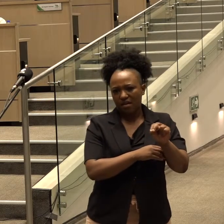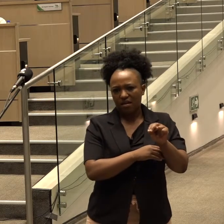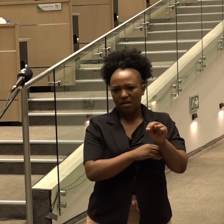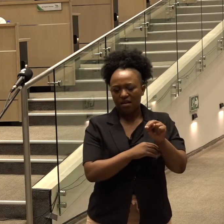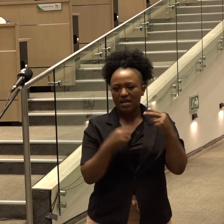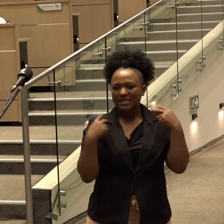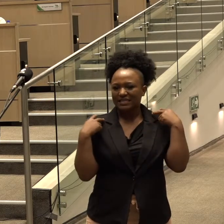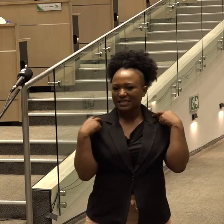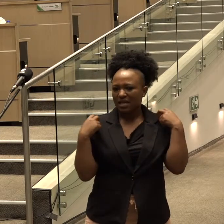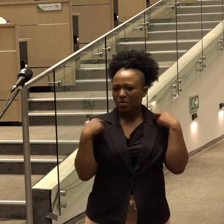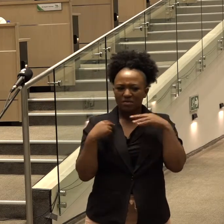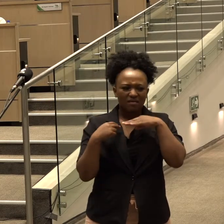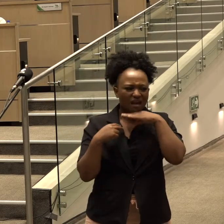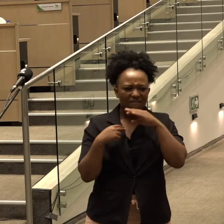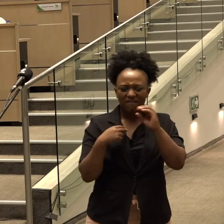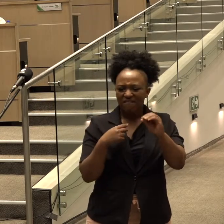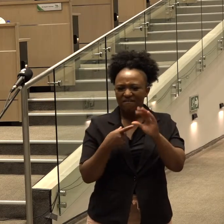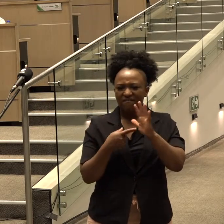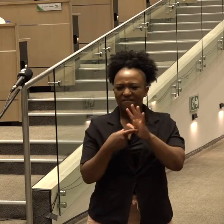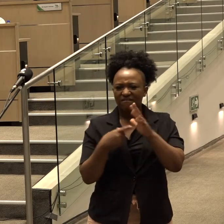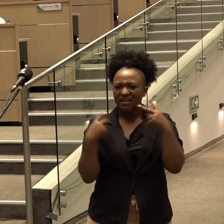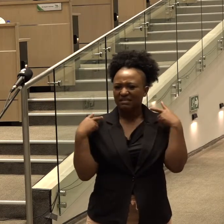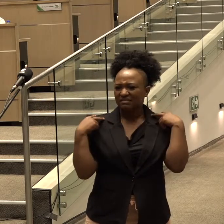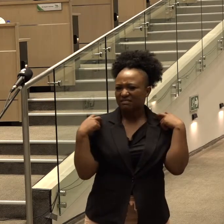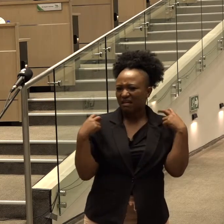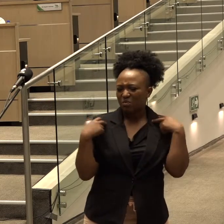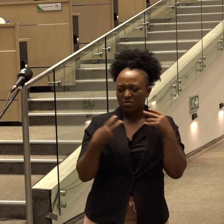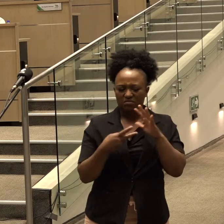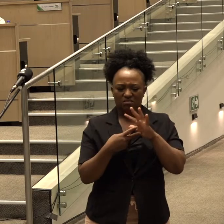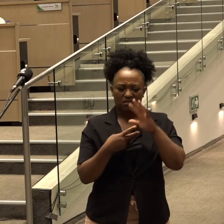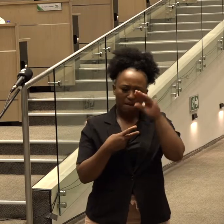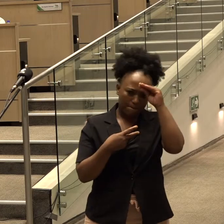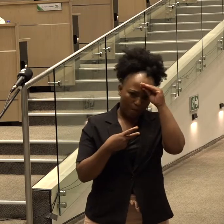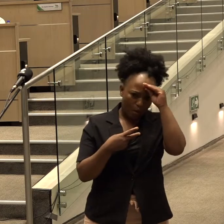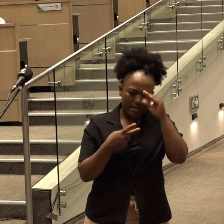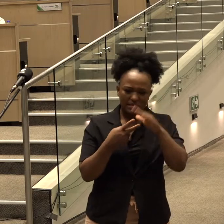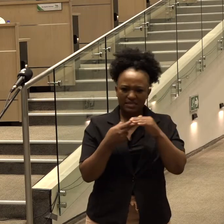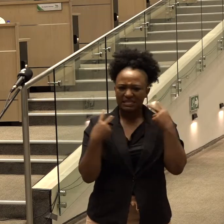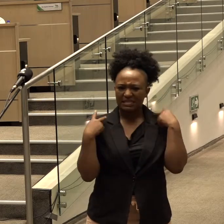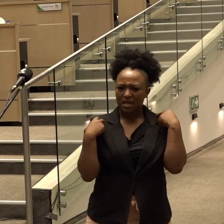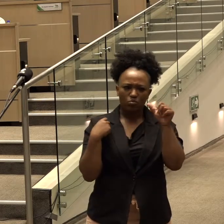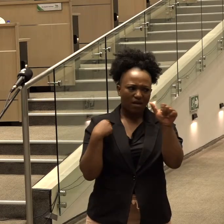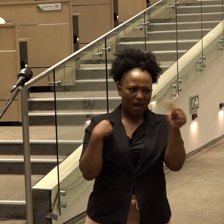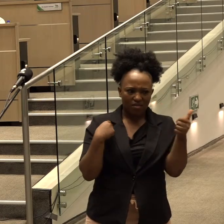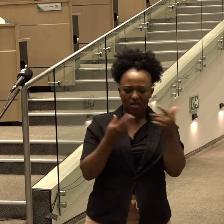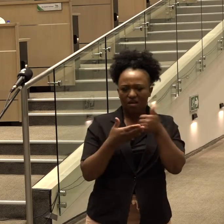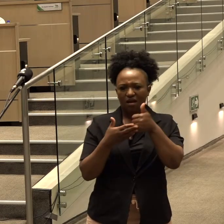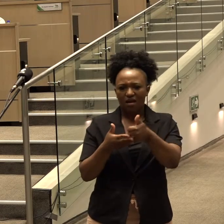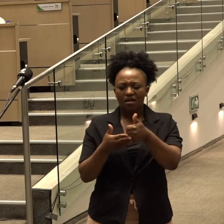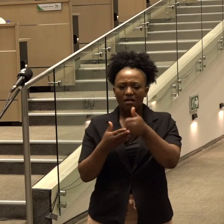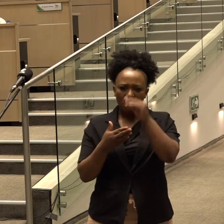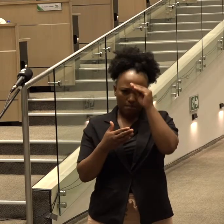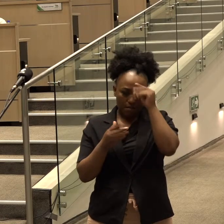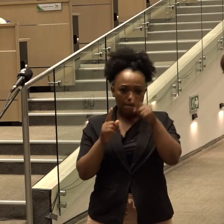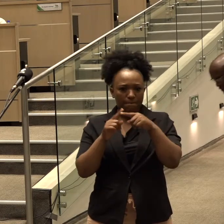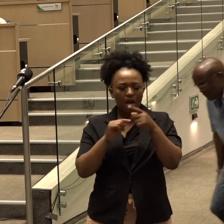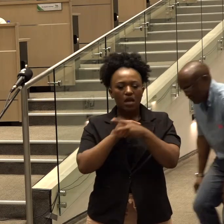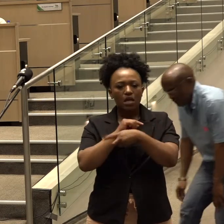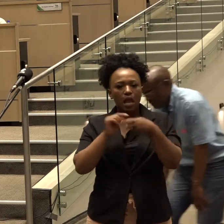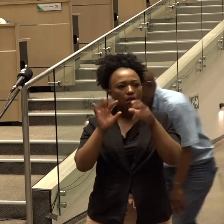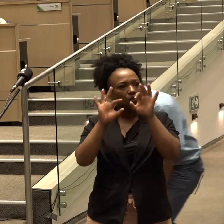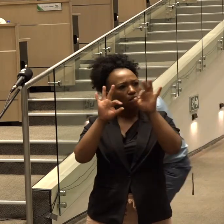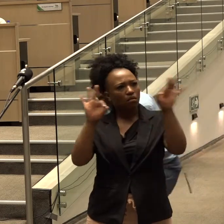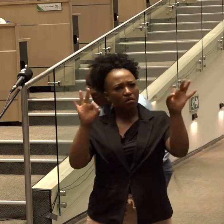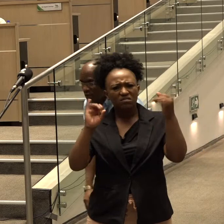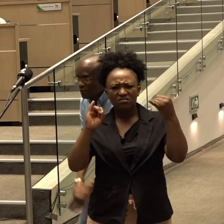security you've got police you've got other security companies that are assisting the police but the cable theft is